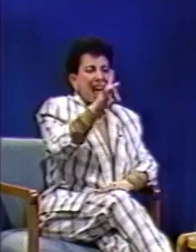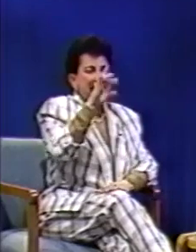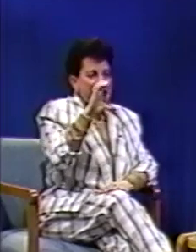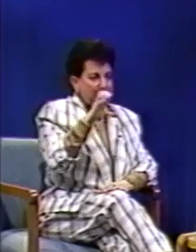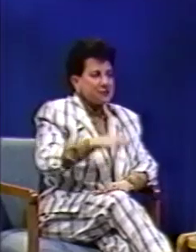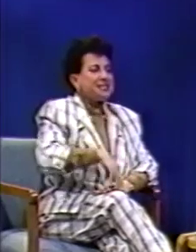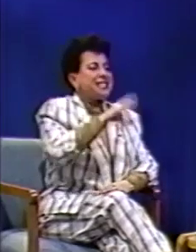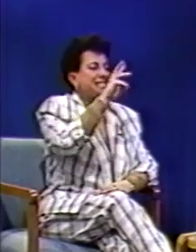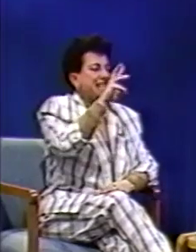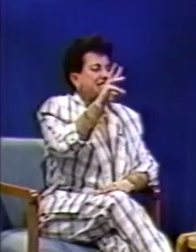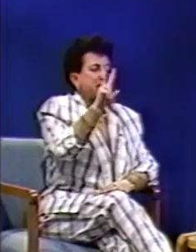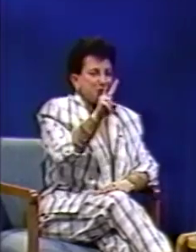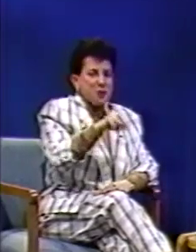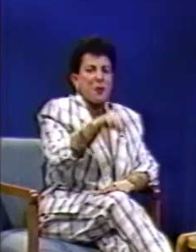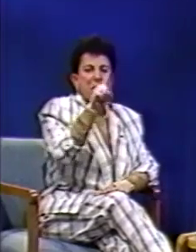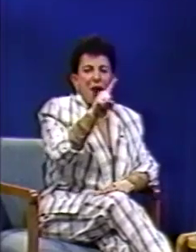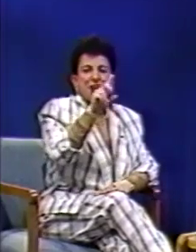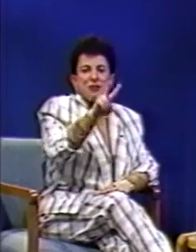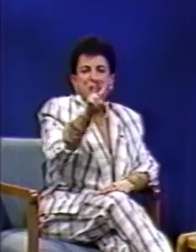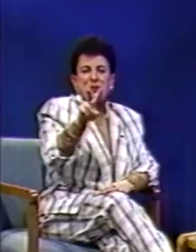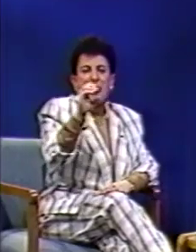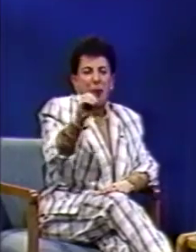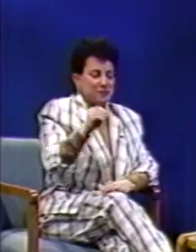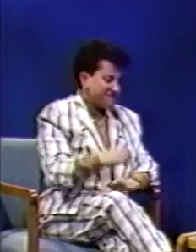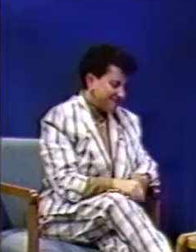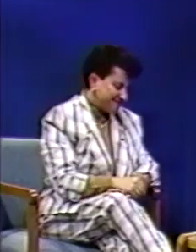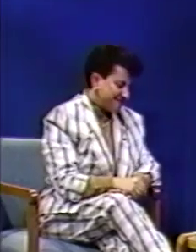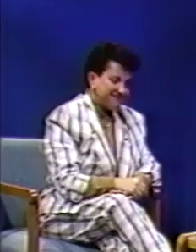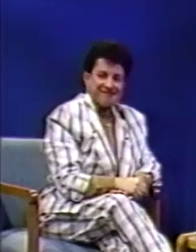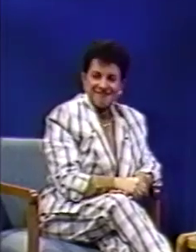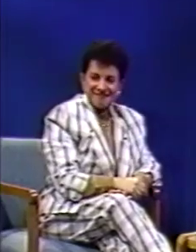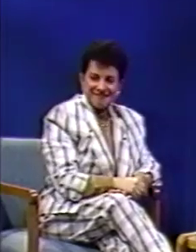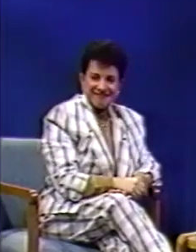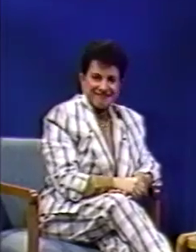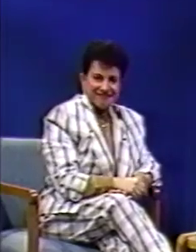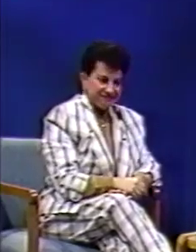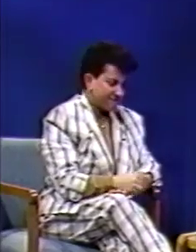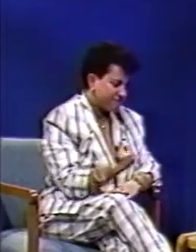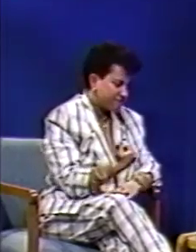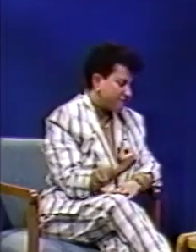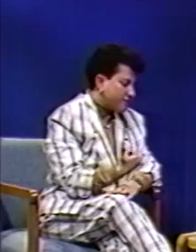Okay, it's easy to remember the number of the relay service. It's a 1-800 number.